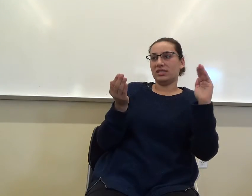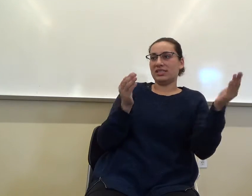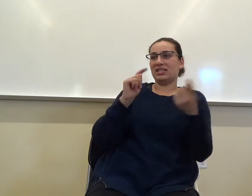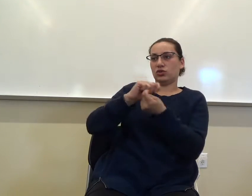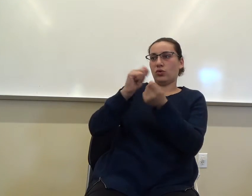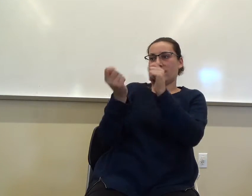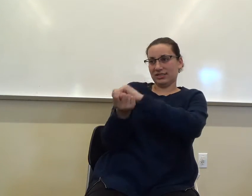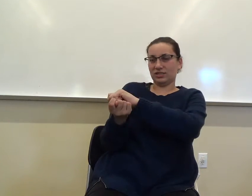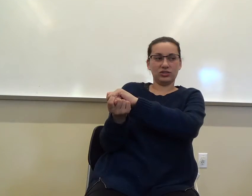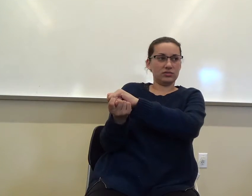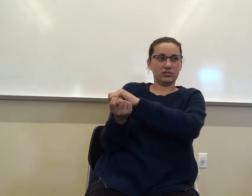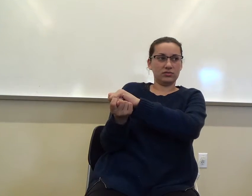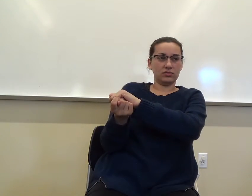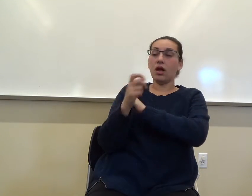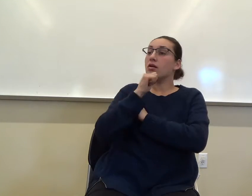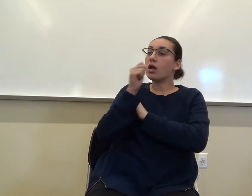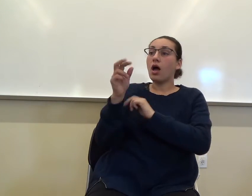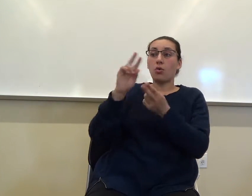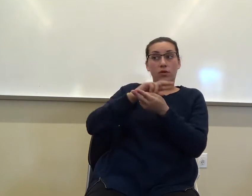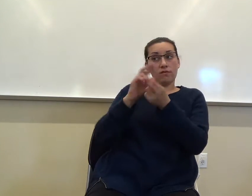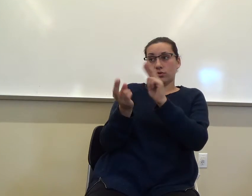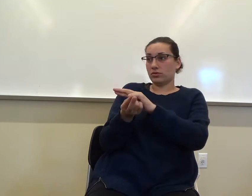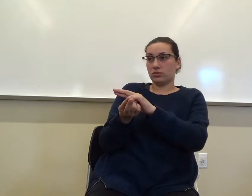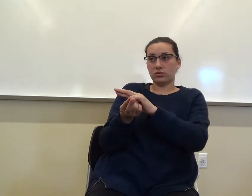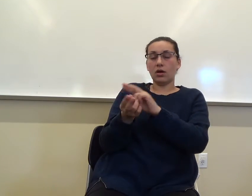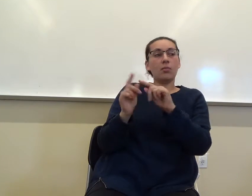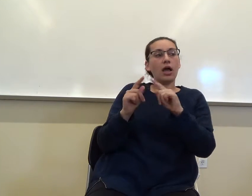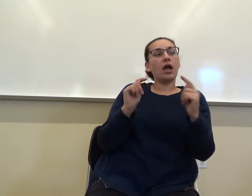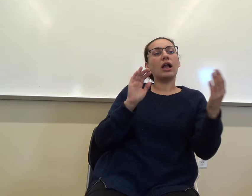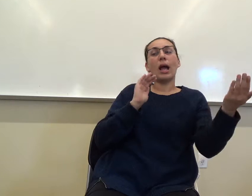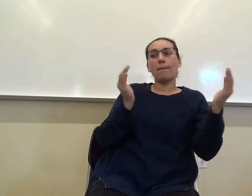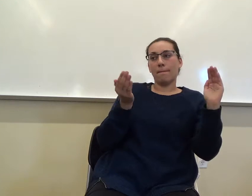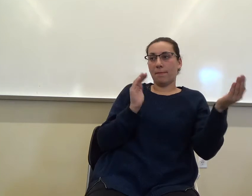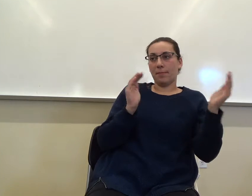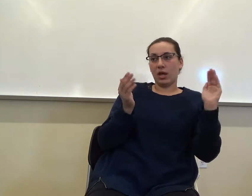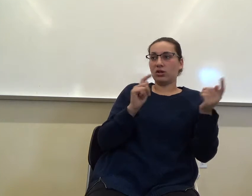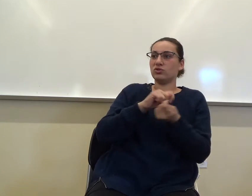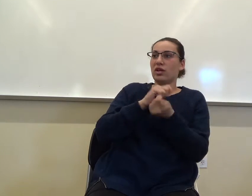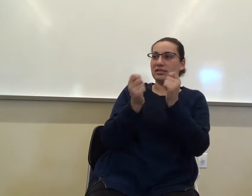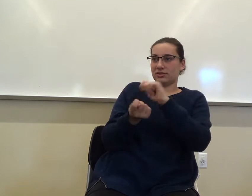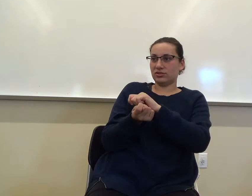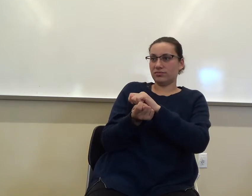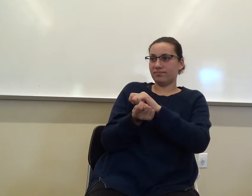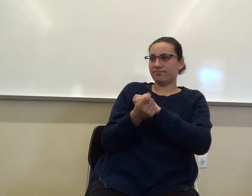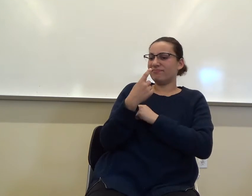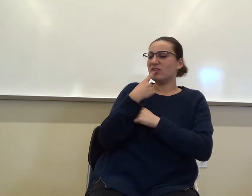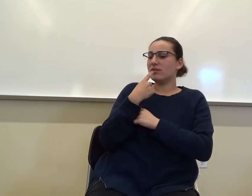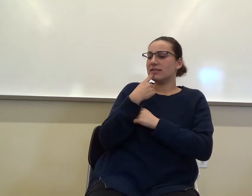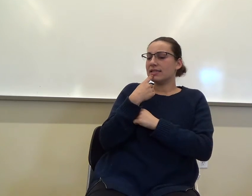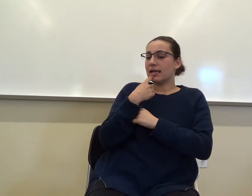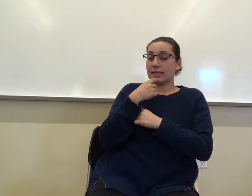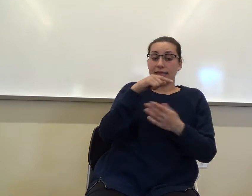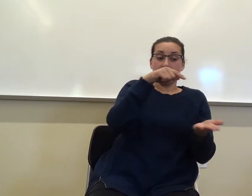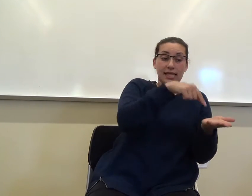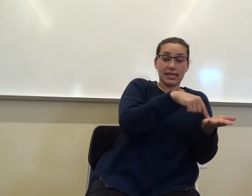or a reversal, but this is saying the same way. Okay, so it's saying these are the same. So it talked about